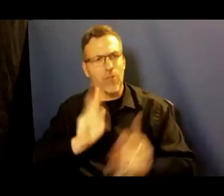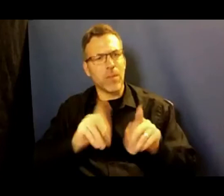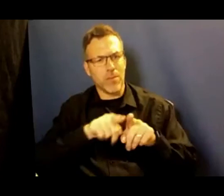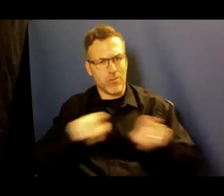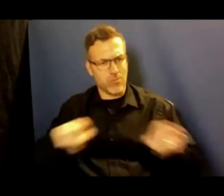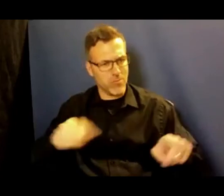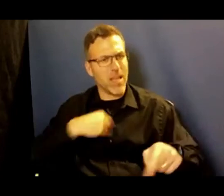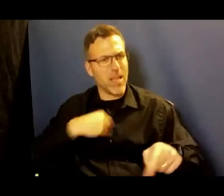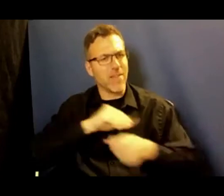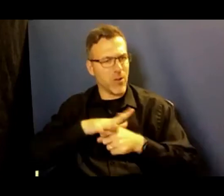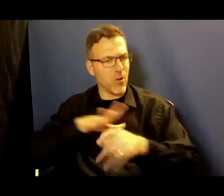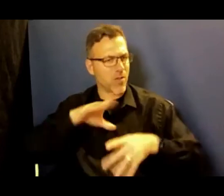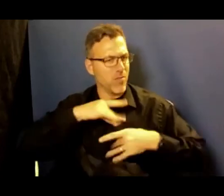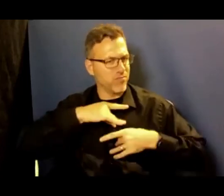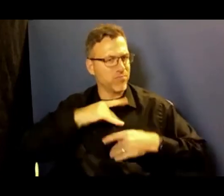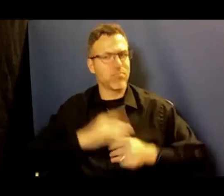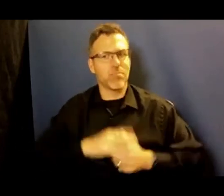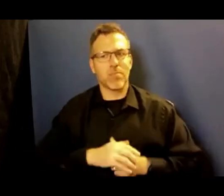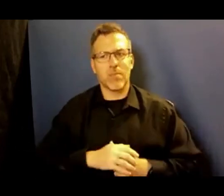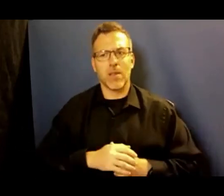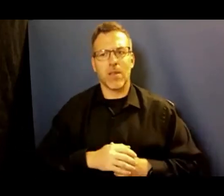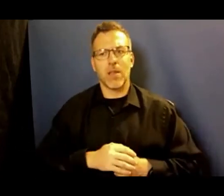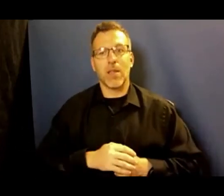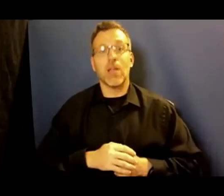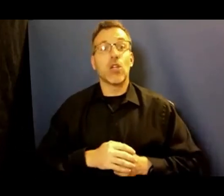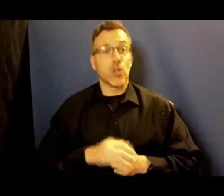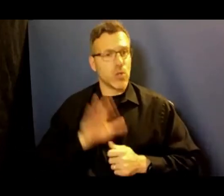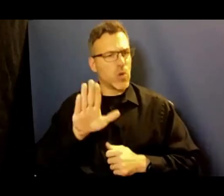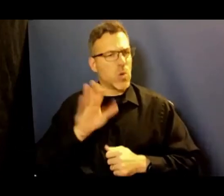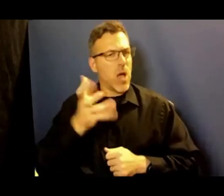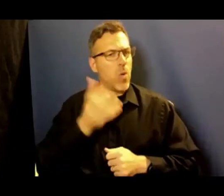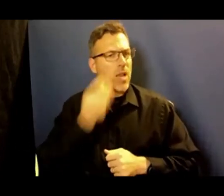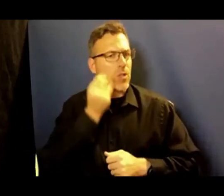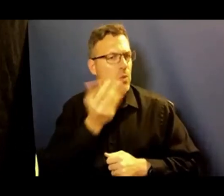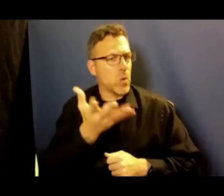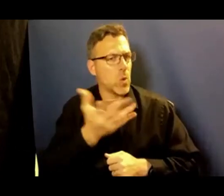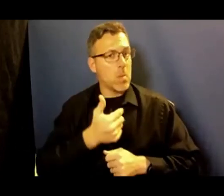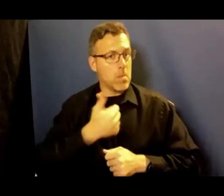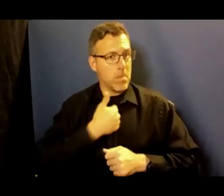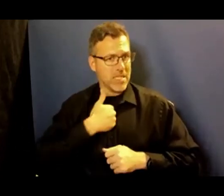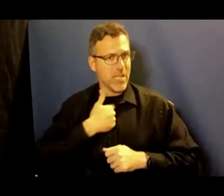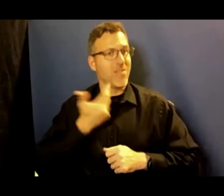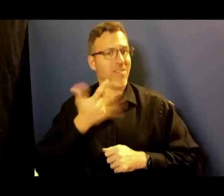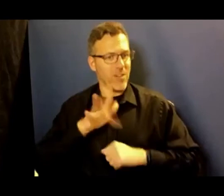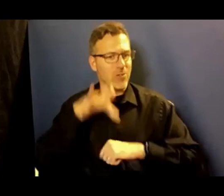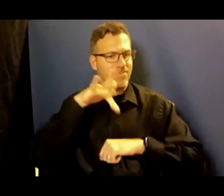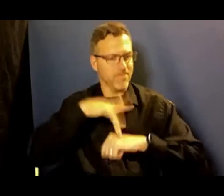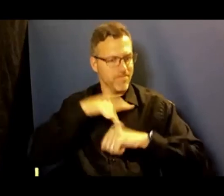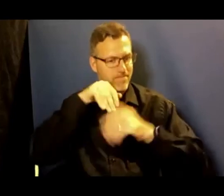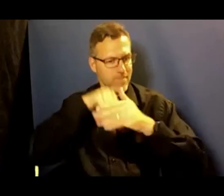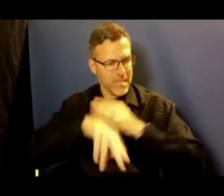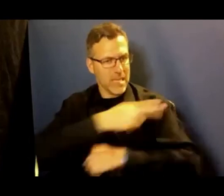I'm telling you, this is, I say all of that so you know that I've been in the hospital and I've been in the patient rooms.